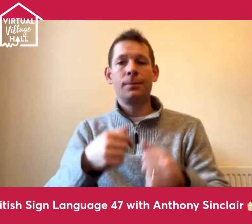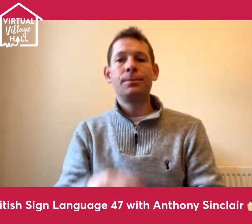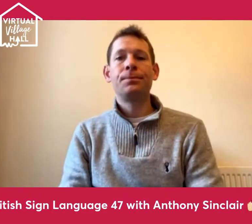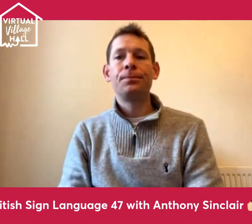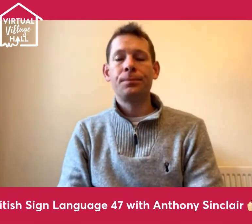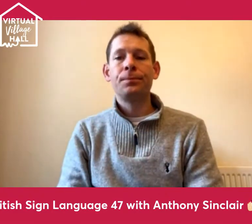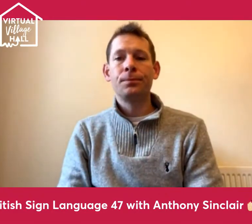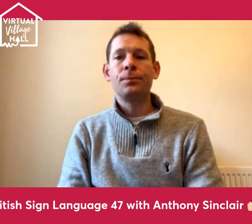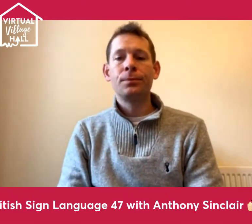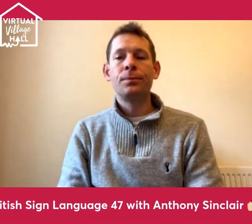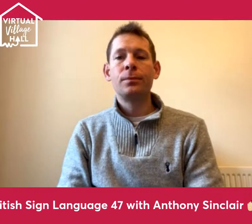now?